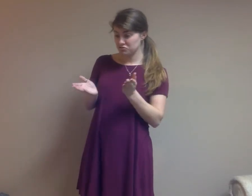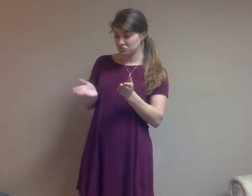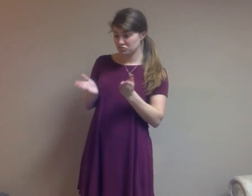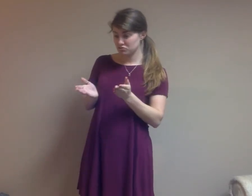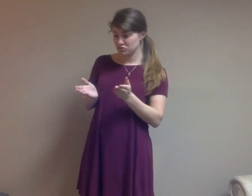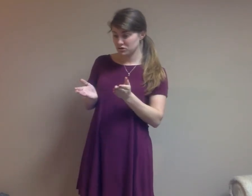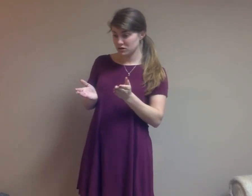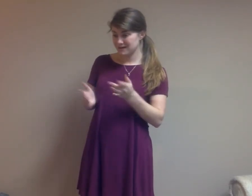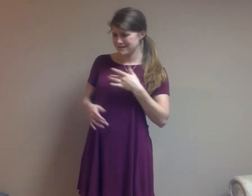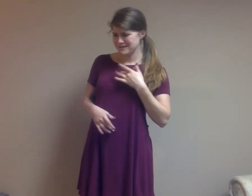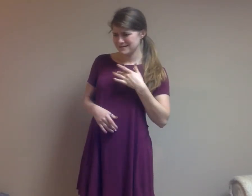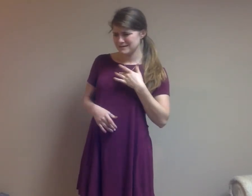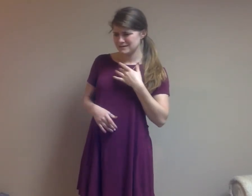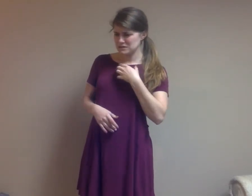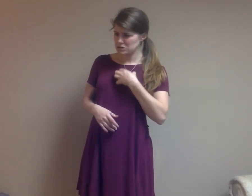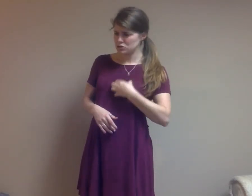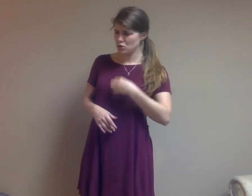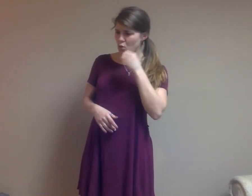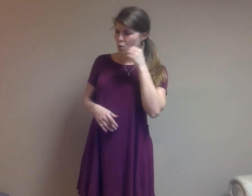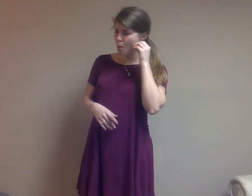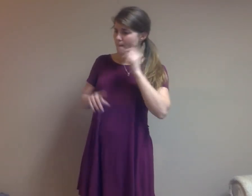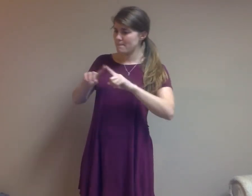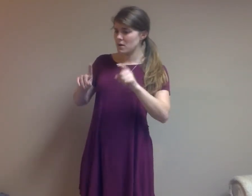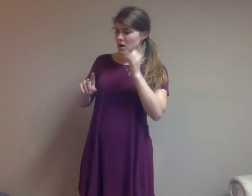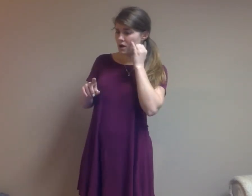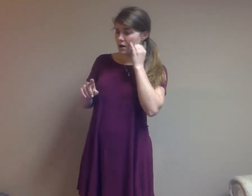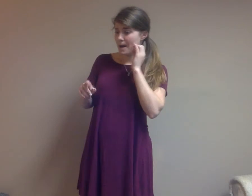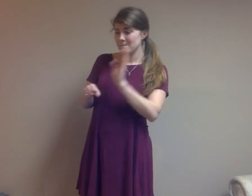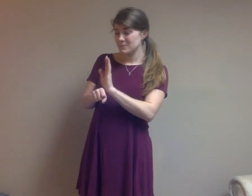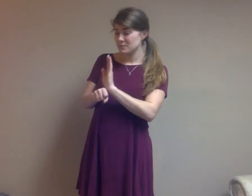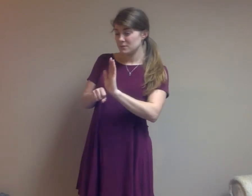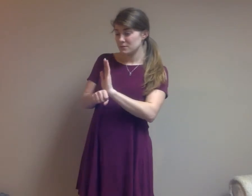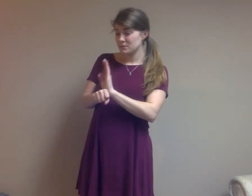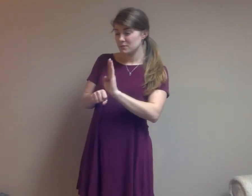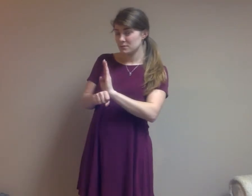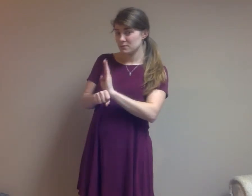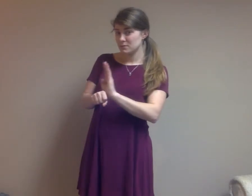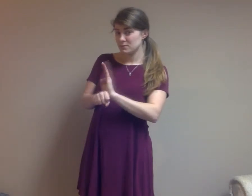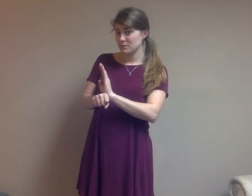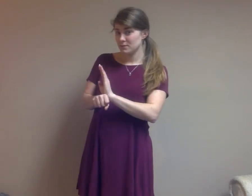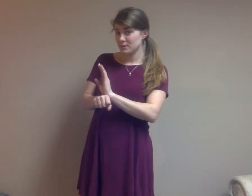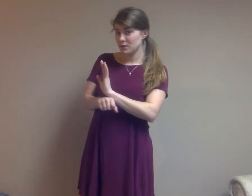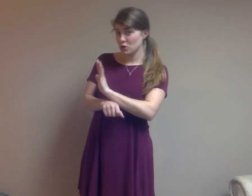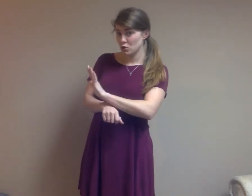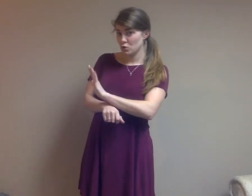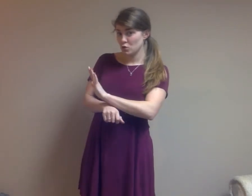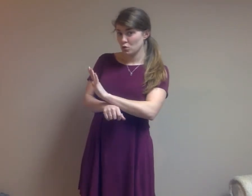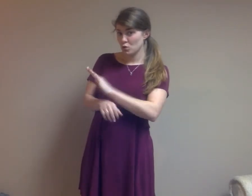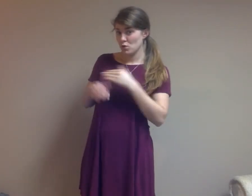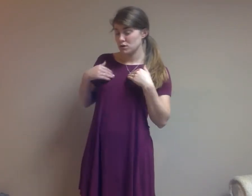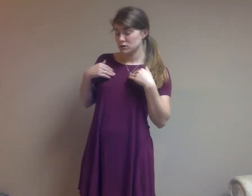tired. In fact, April buddied up with Simone today, and I think that helped too. Dun,